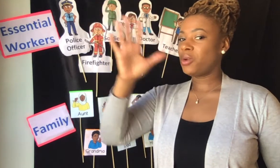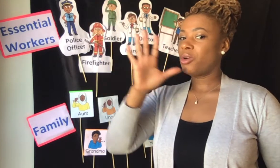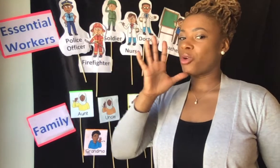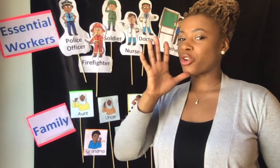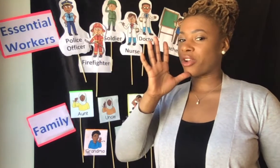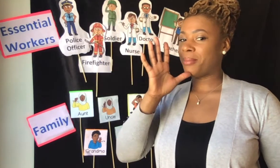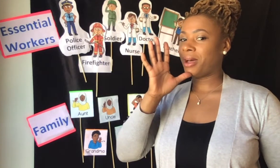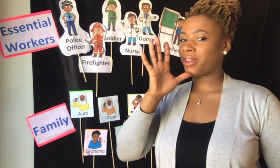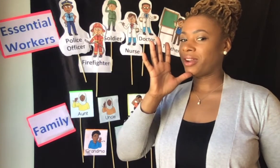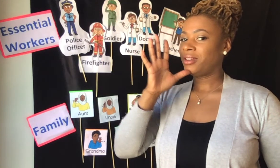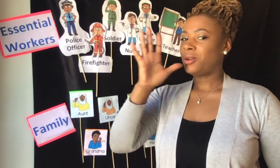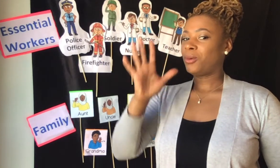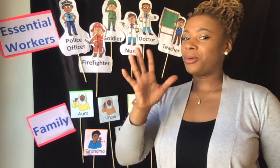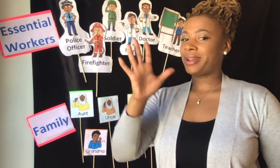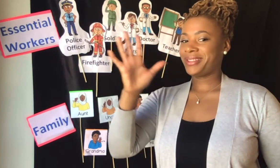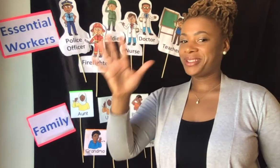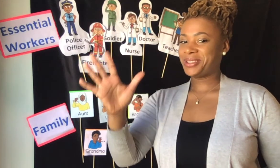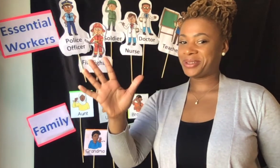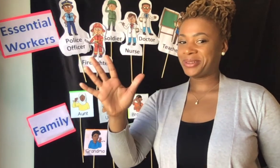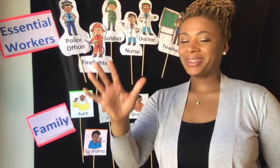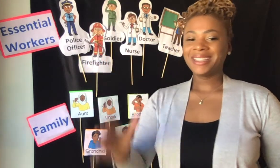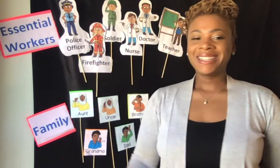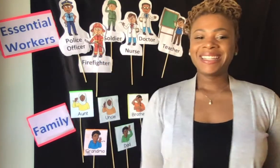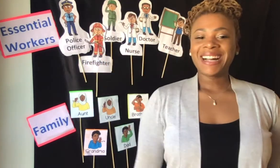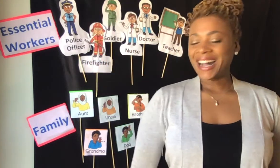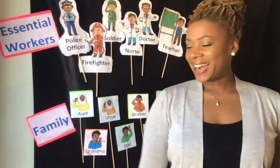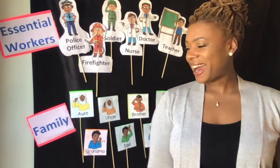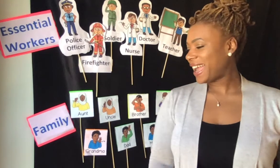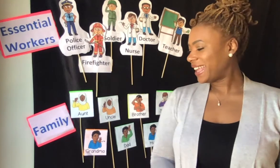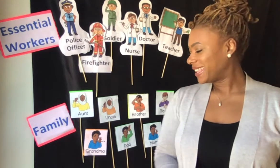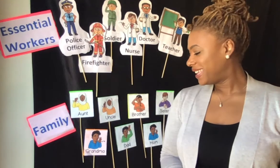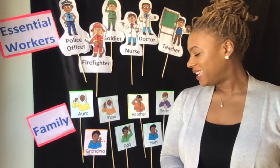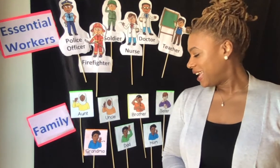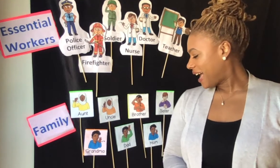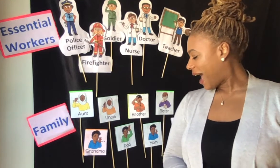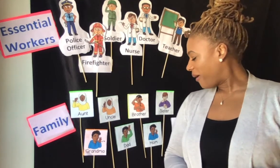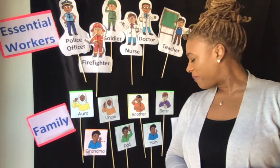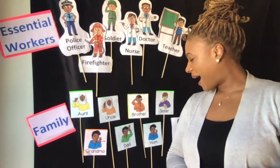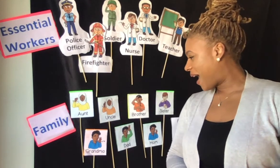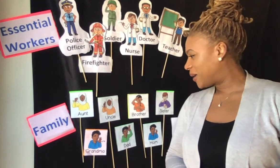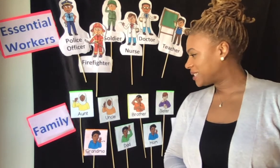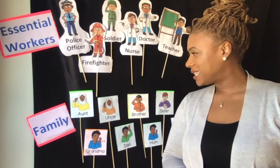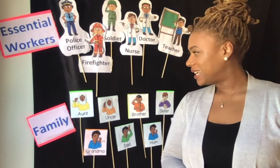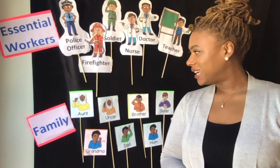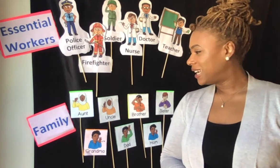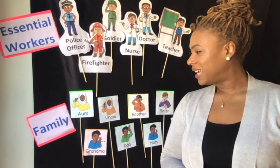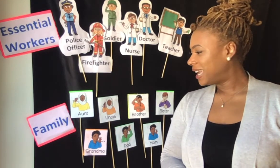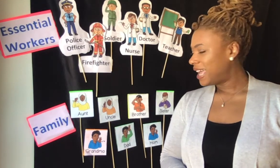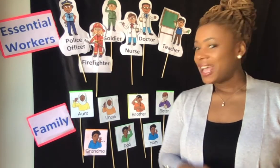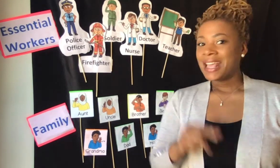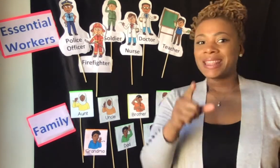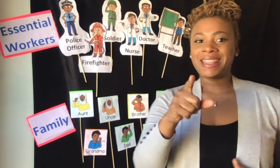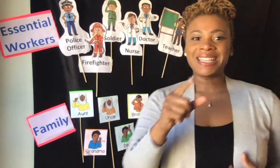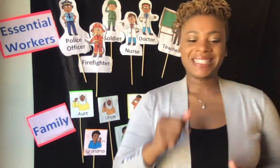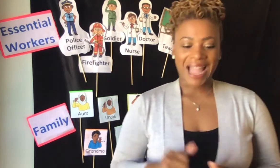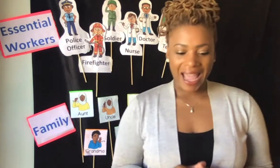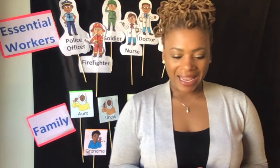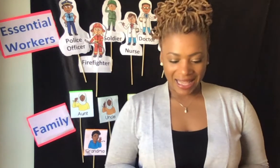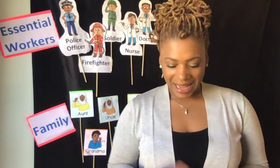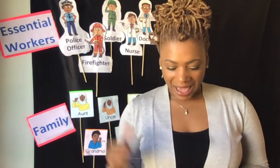or grandmother, 1, 2. All right. How about this sign? And I don't